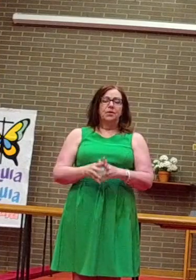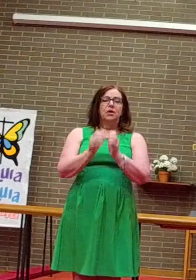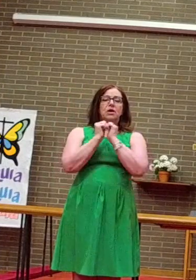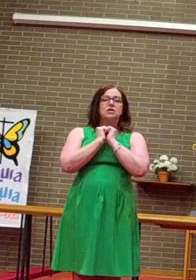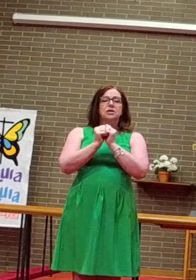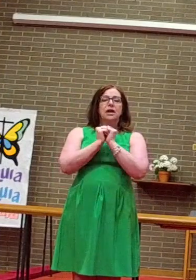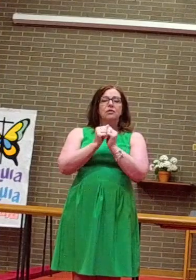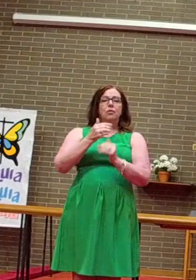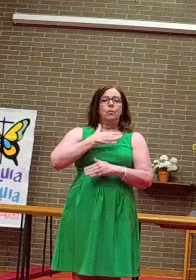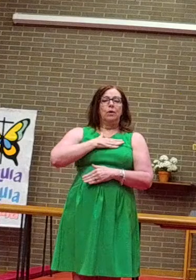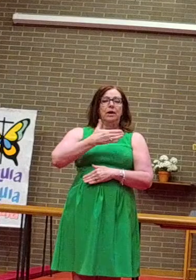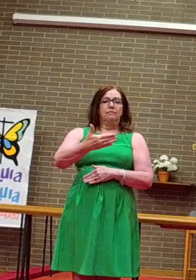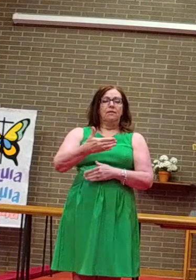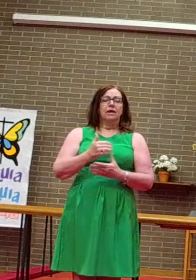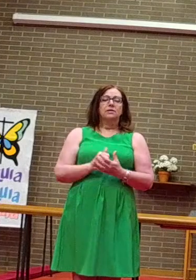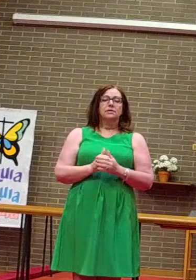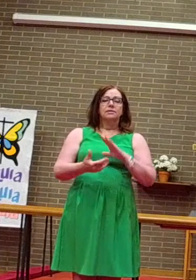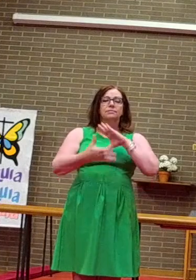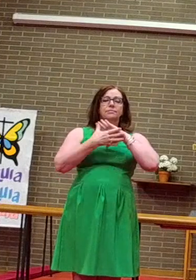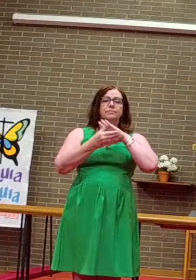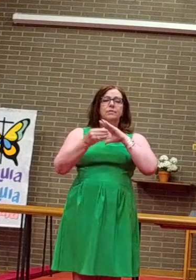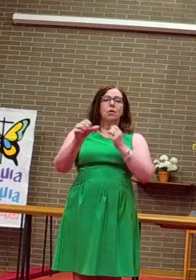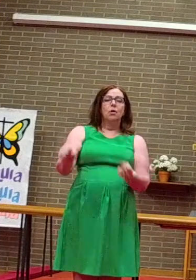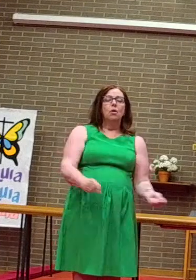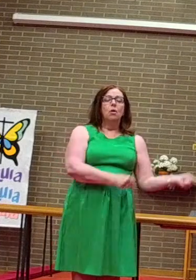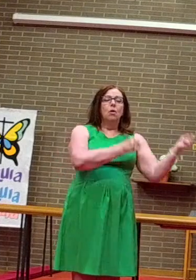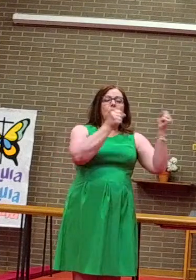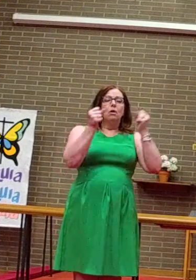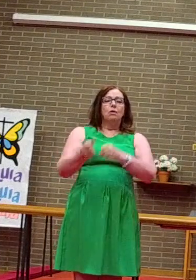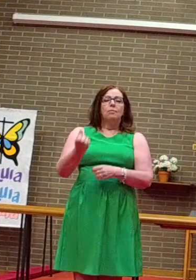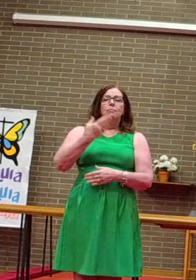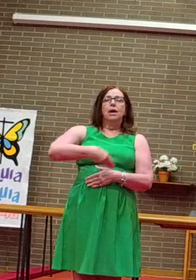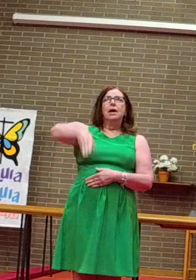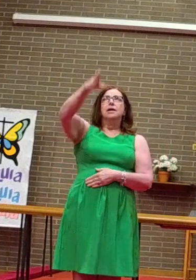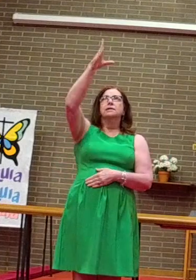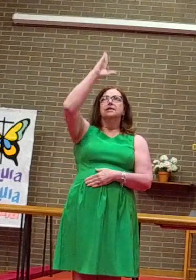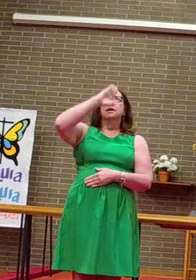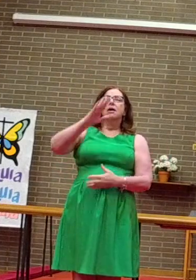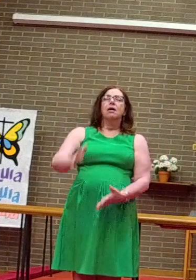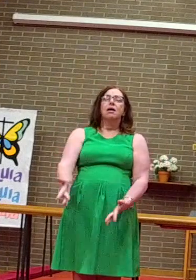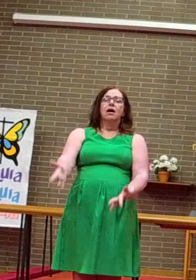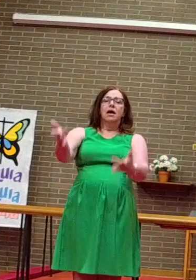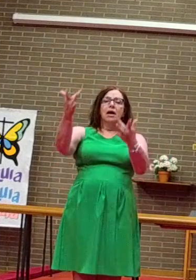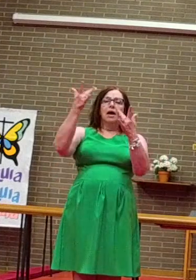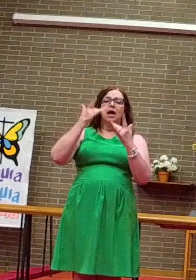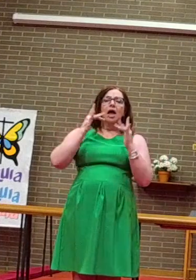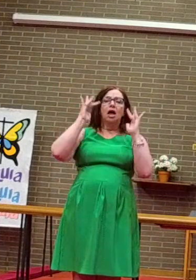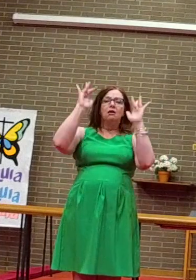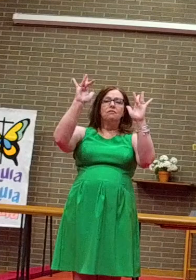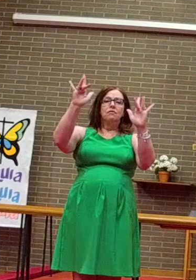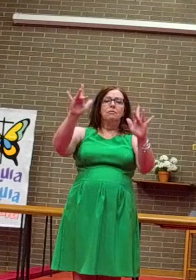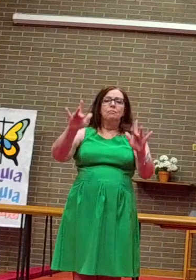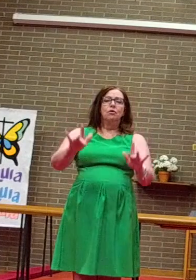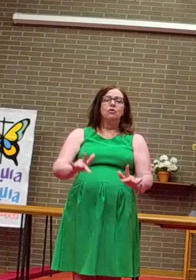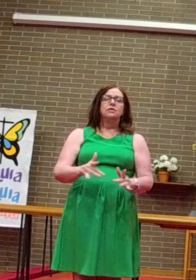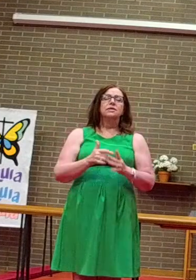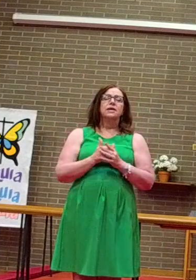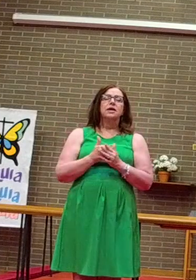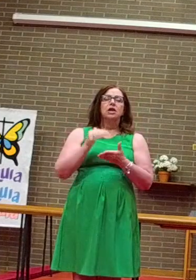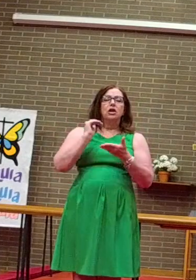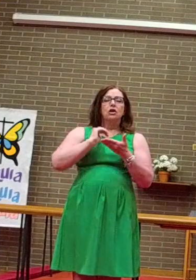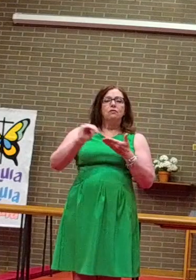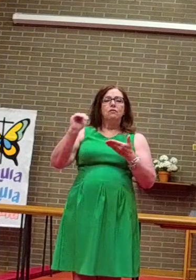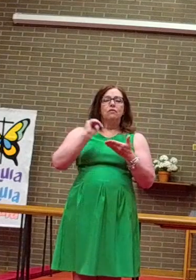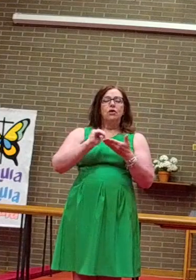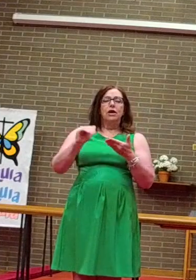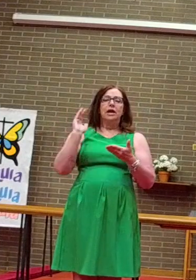Together we confess, Almighty God, have mercy upon us,